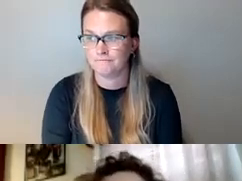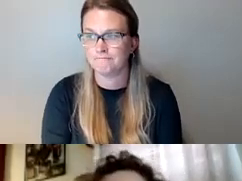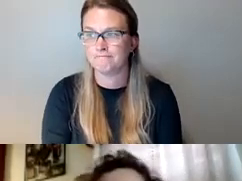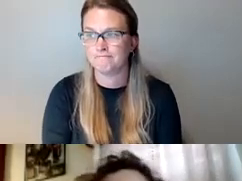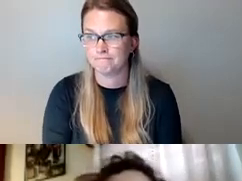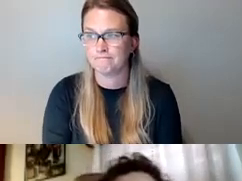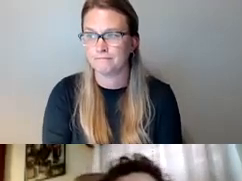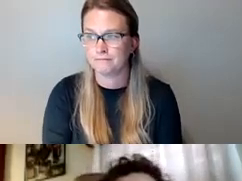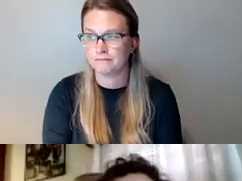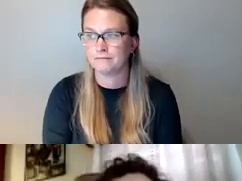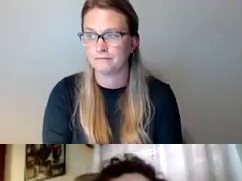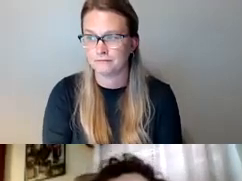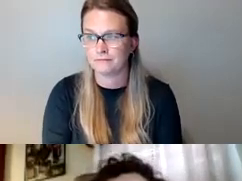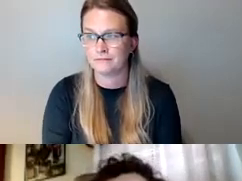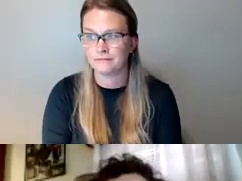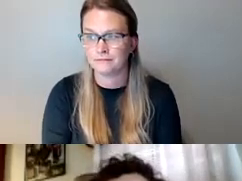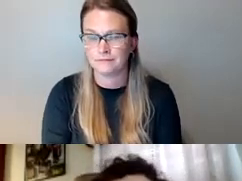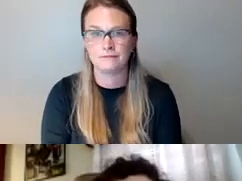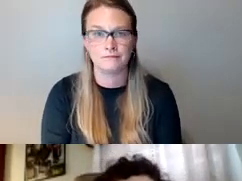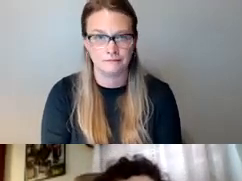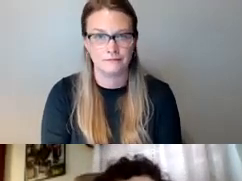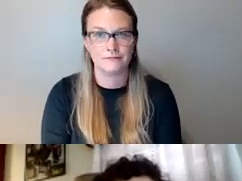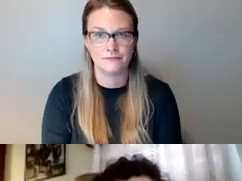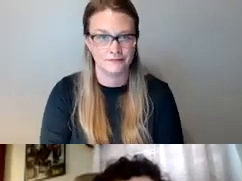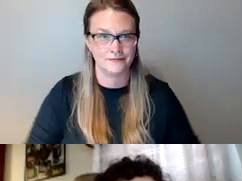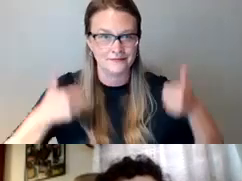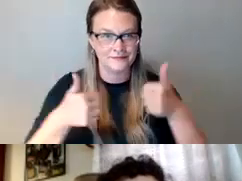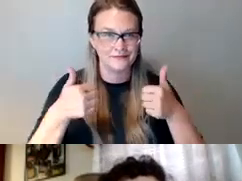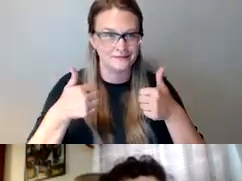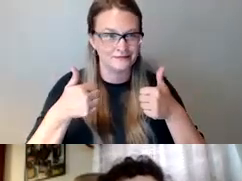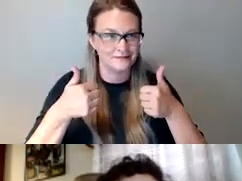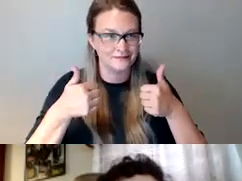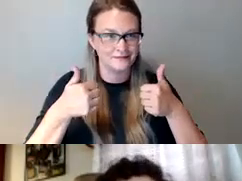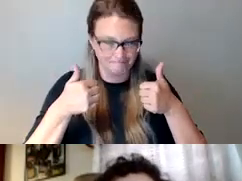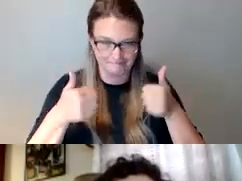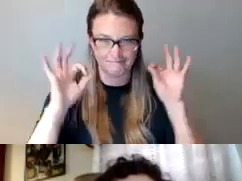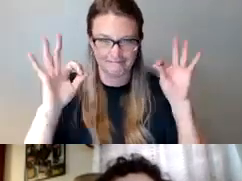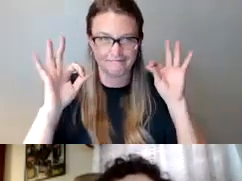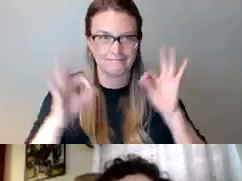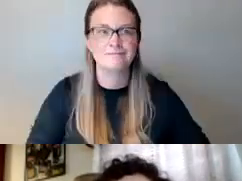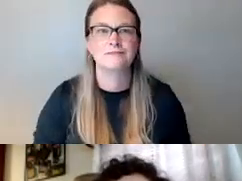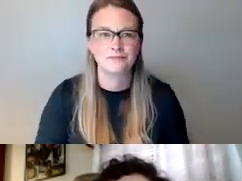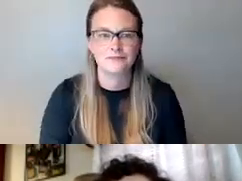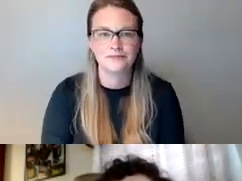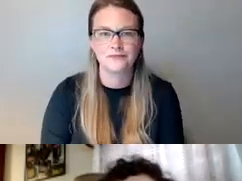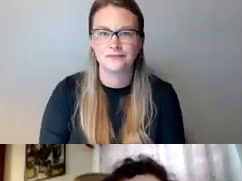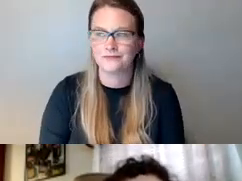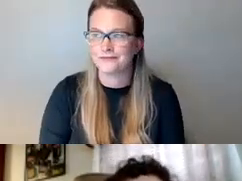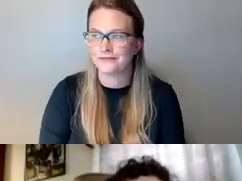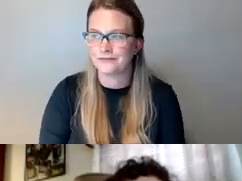Girl Scout law. Right? Are we all together? That's our Girl Scout promise? Good. All right. So our first line is, on my honor, I